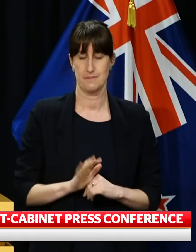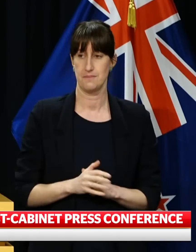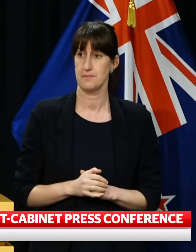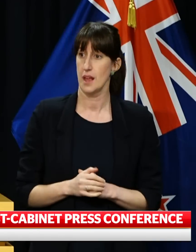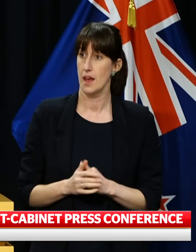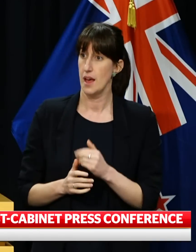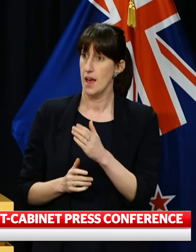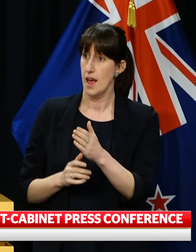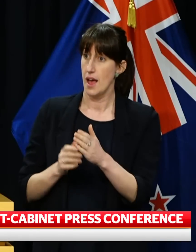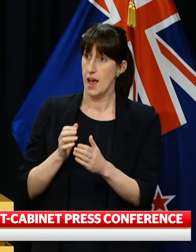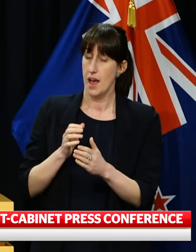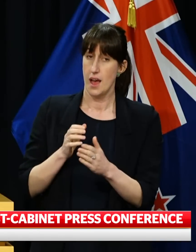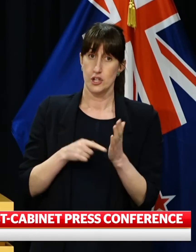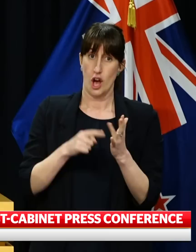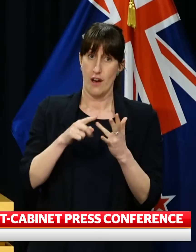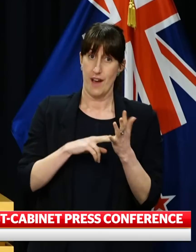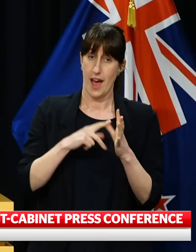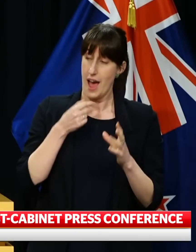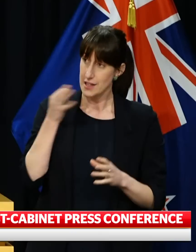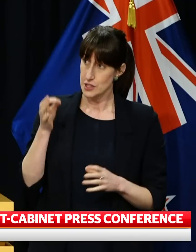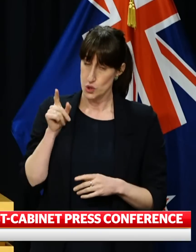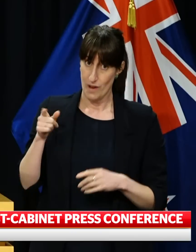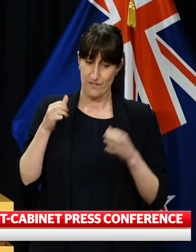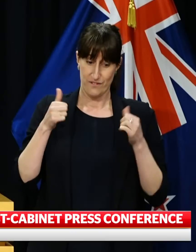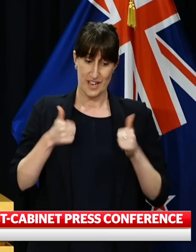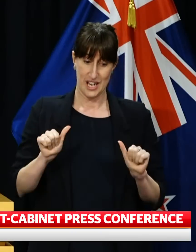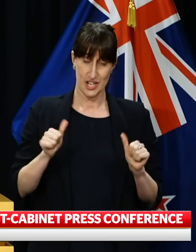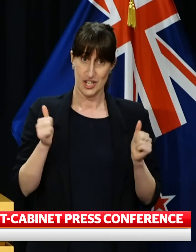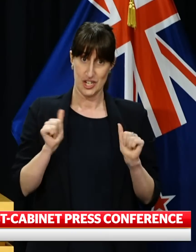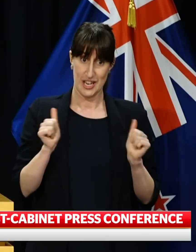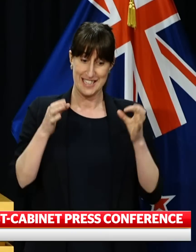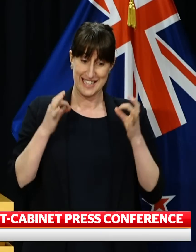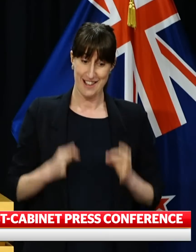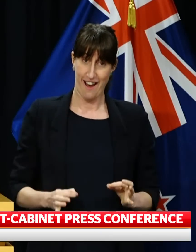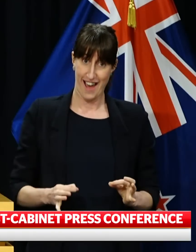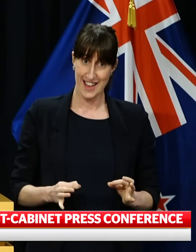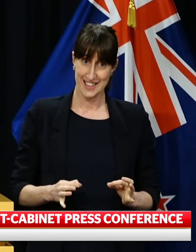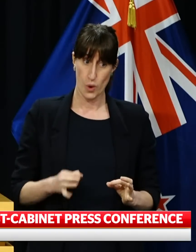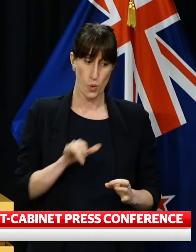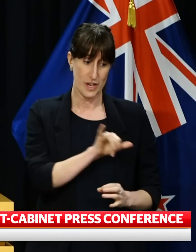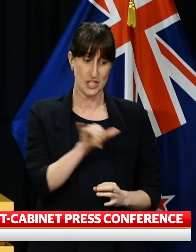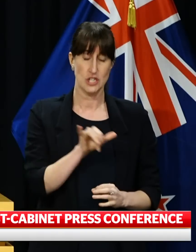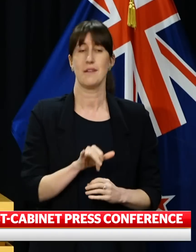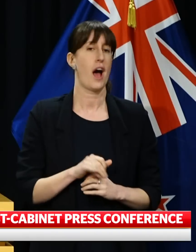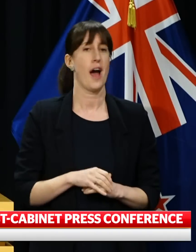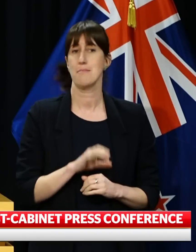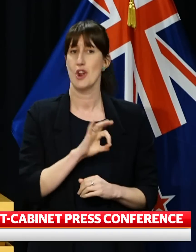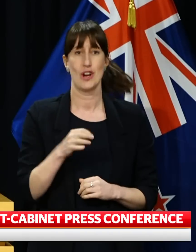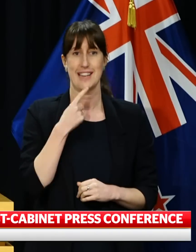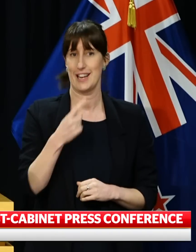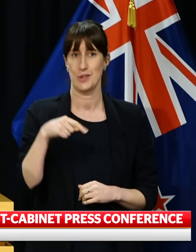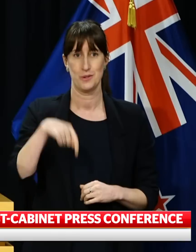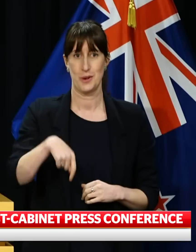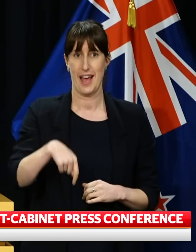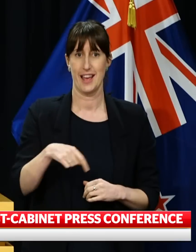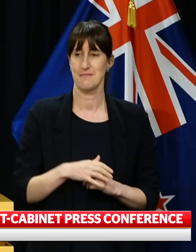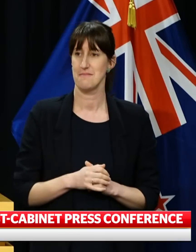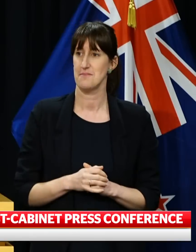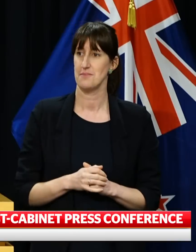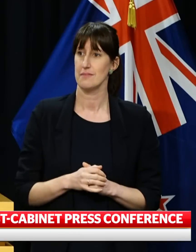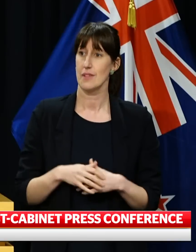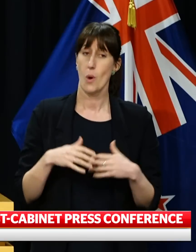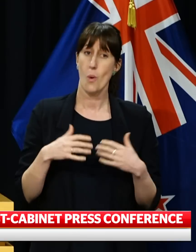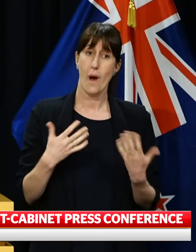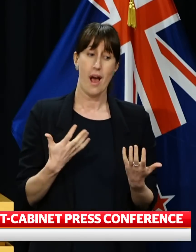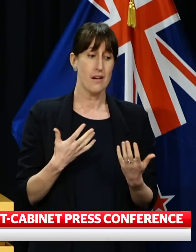parties you will or won't work with, or are you waiting? I'm not setting that out today, Tova. What about the poll tonight that made you perhaps think